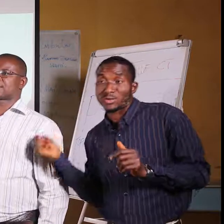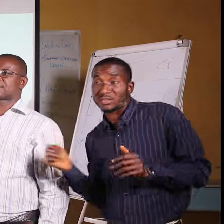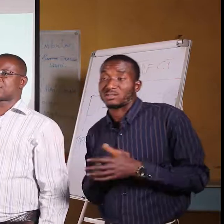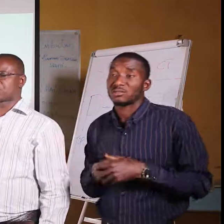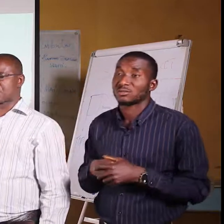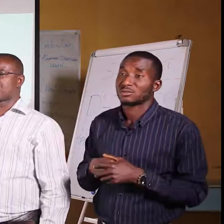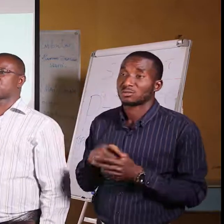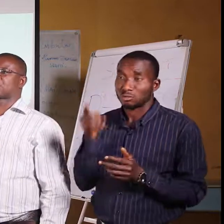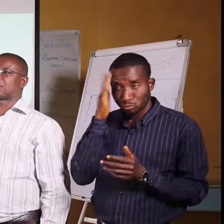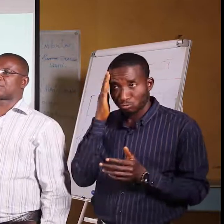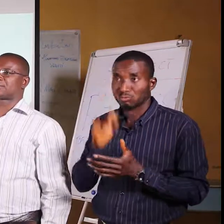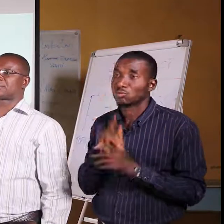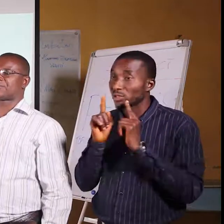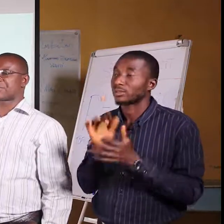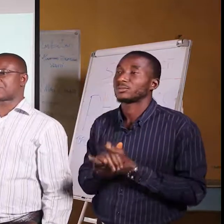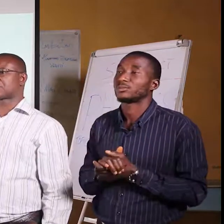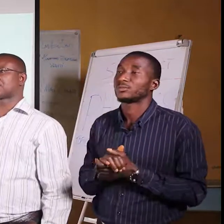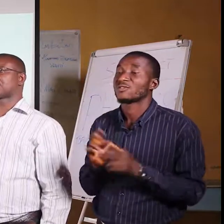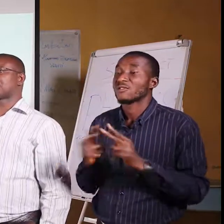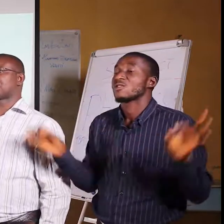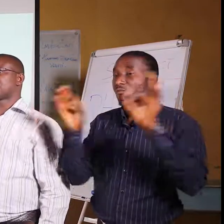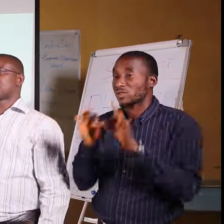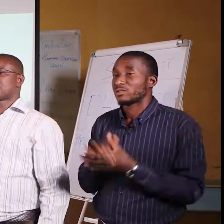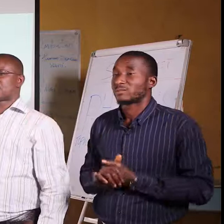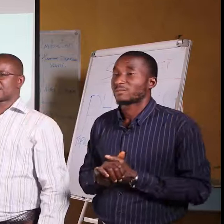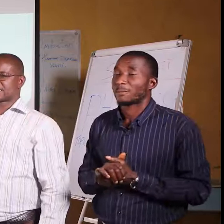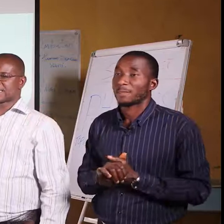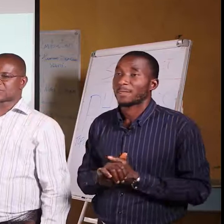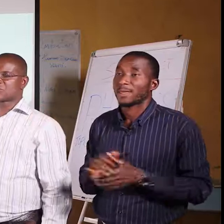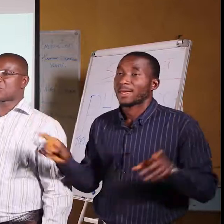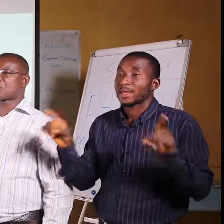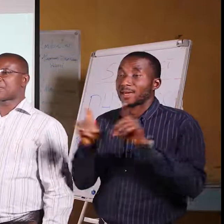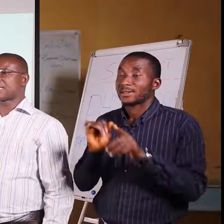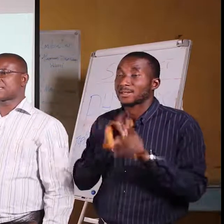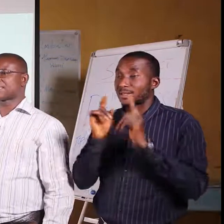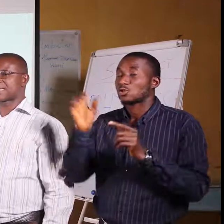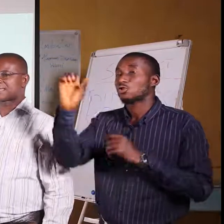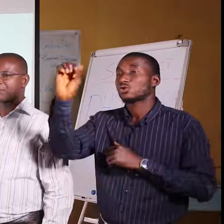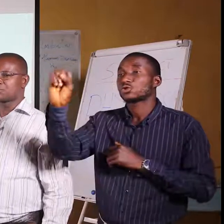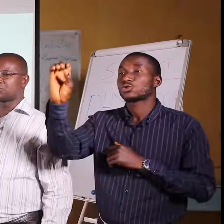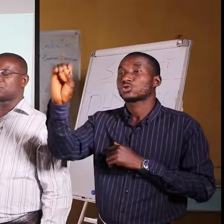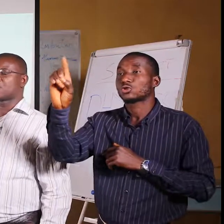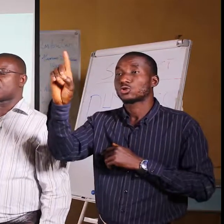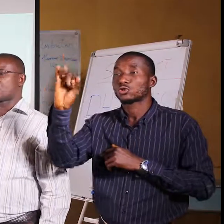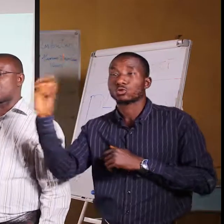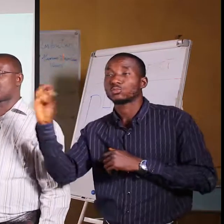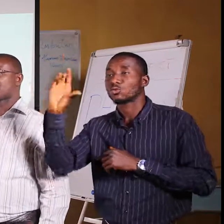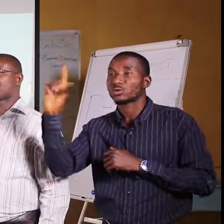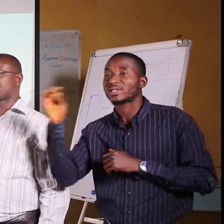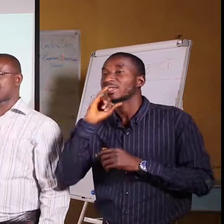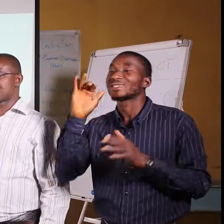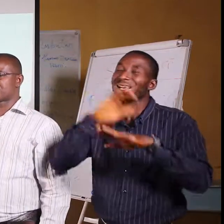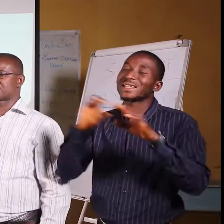substances, you should be able to tell. Very important. As I said, sodium chloride is an example